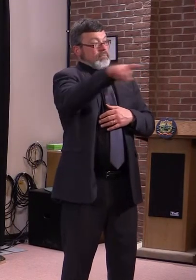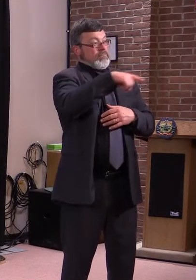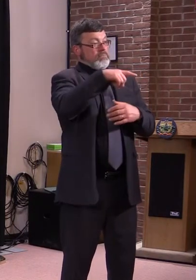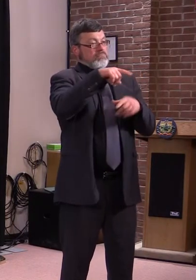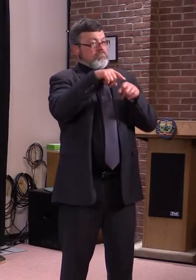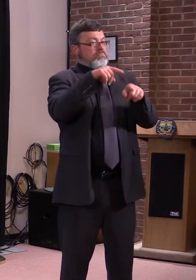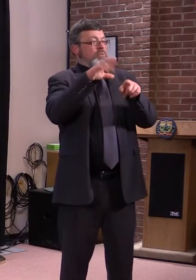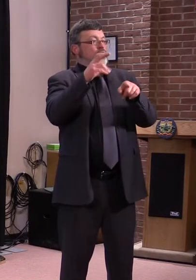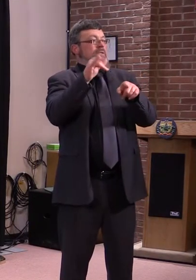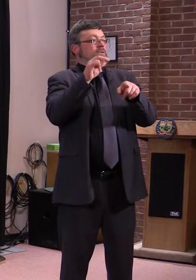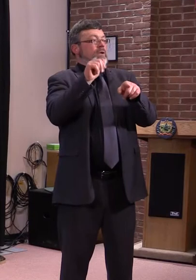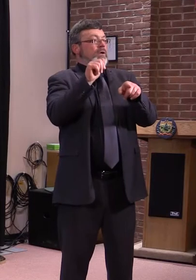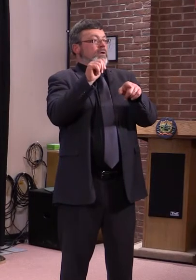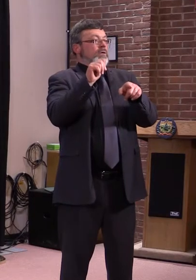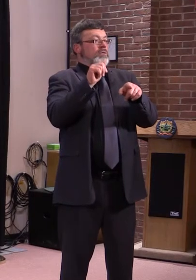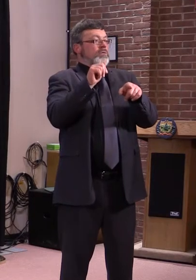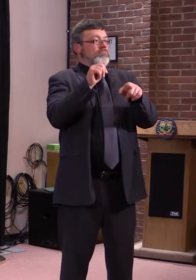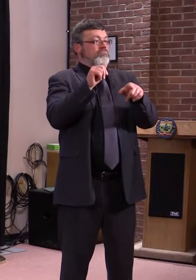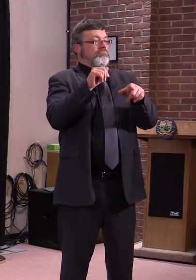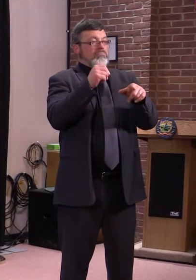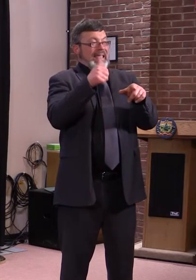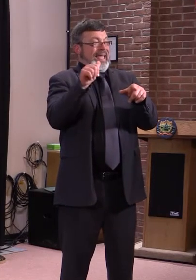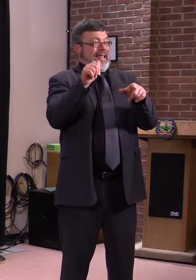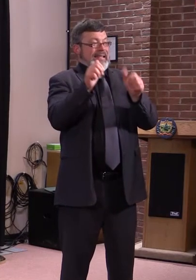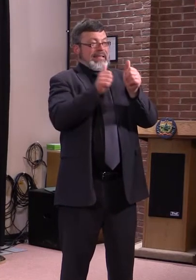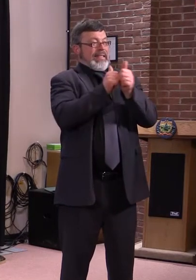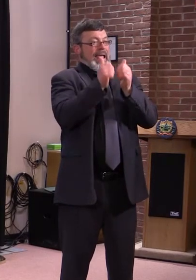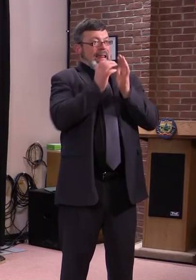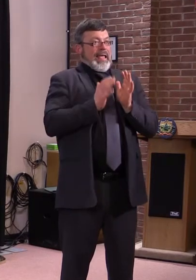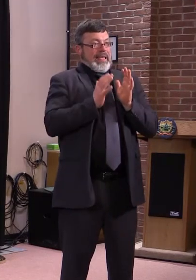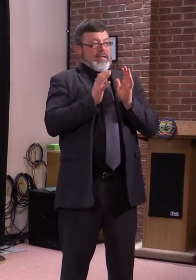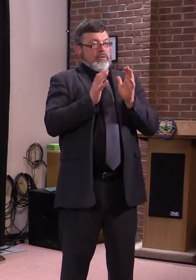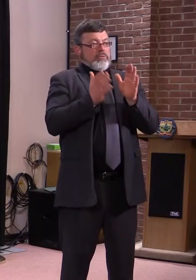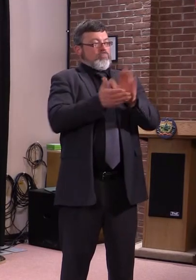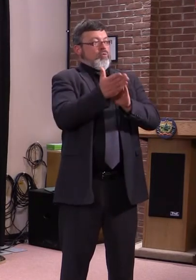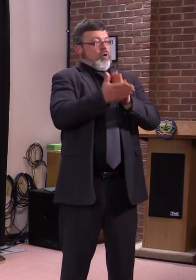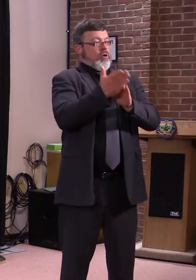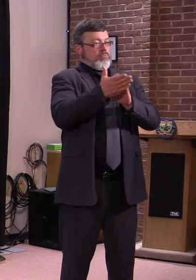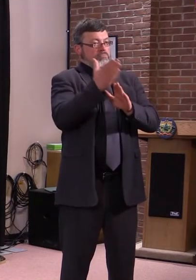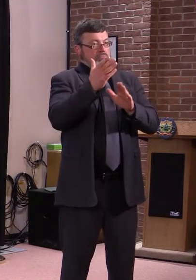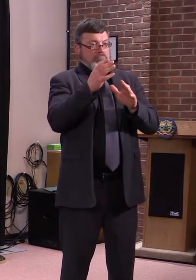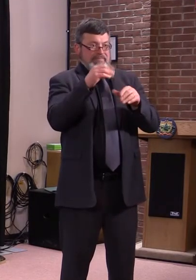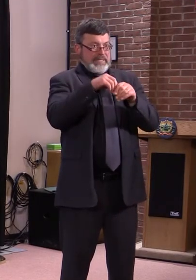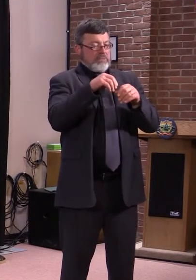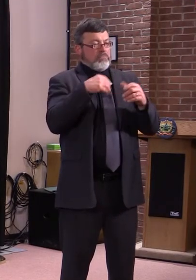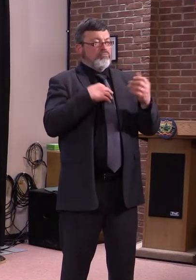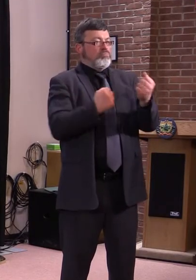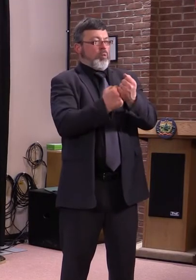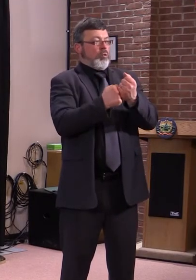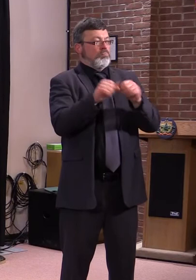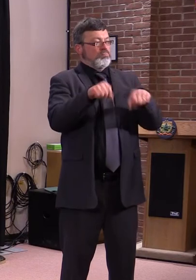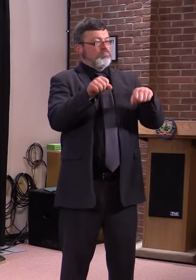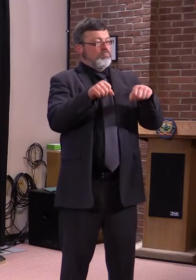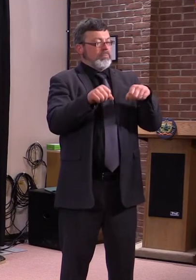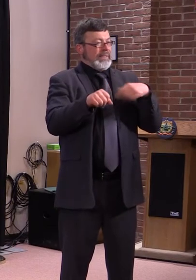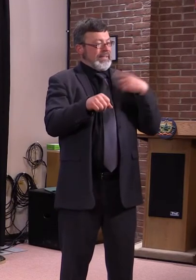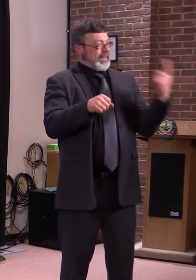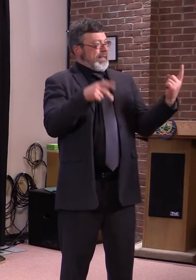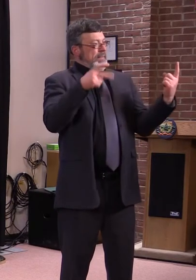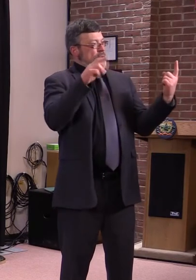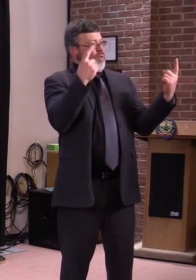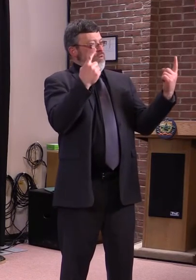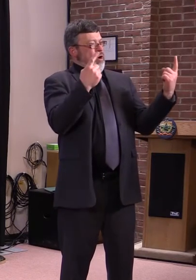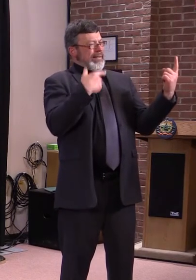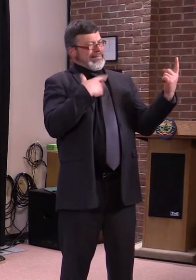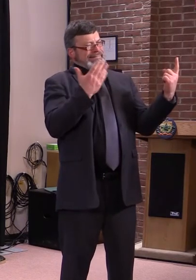having any candidate step up to create a race. So I think it's healthy for our democracy.